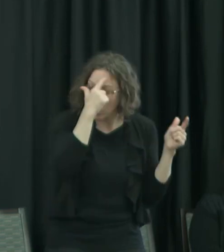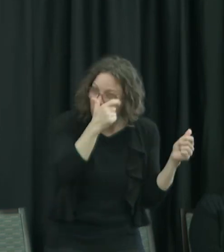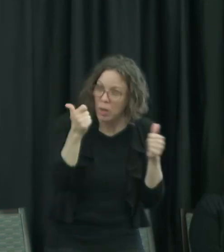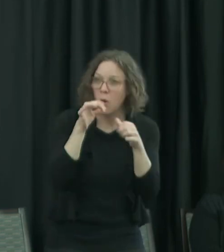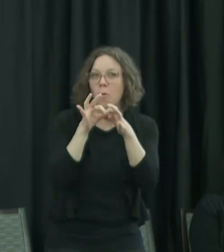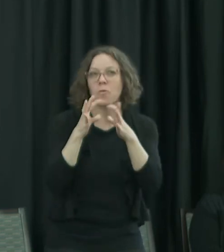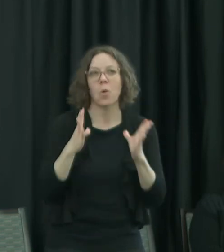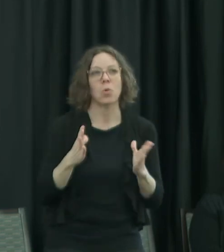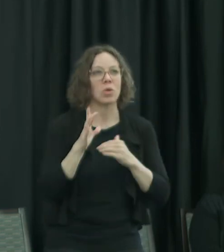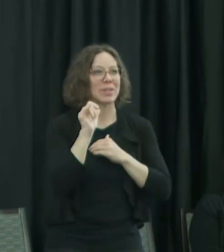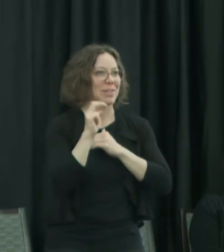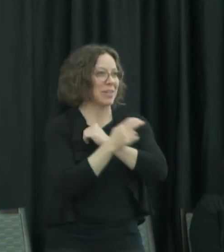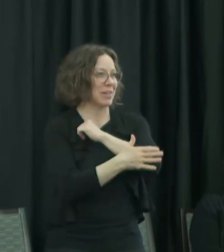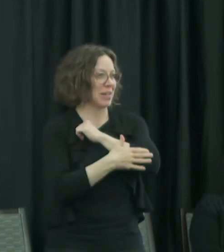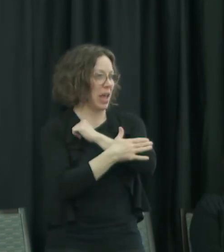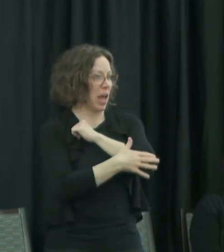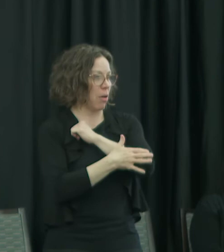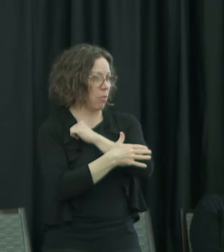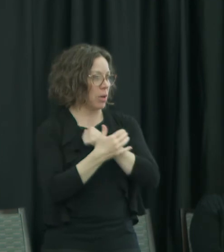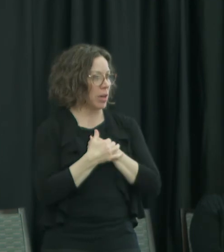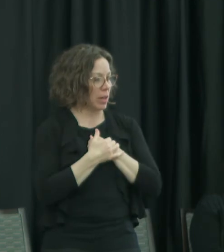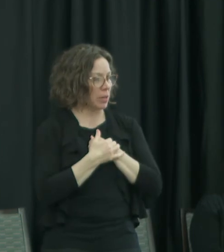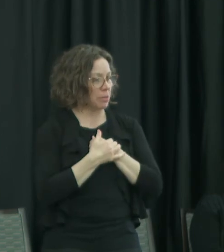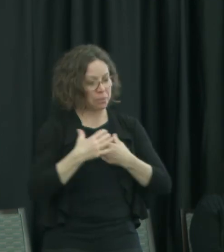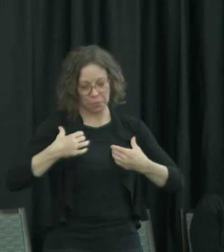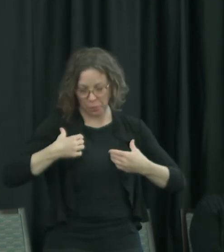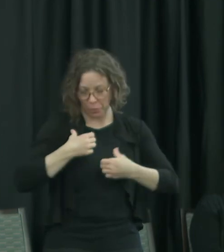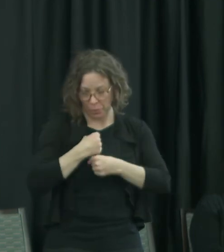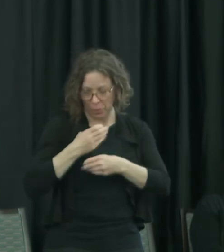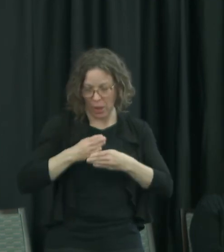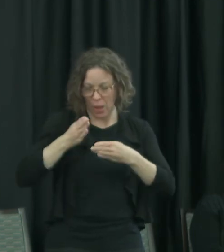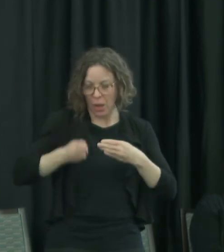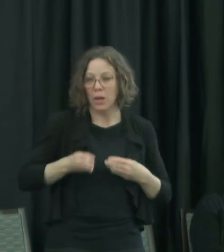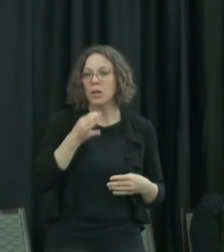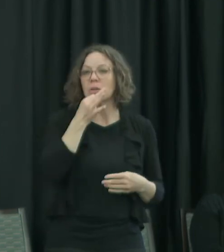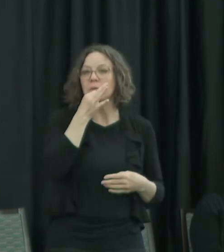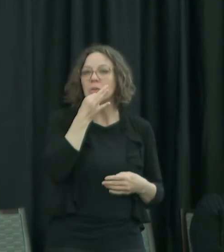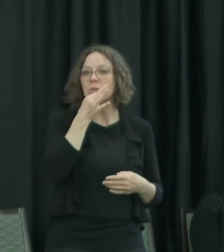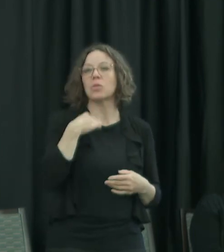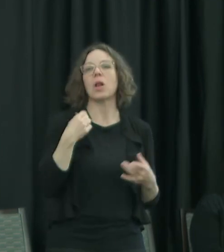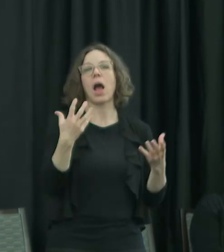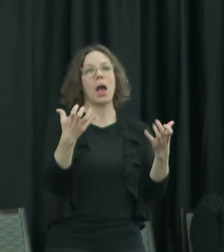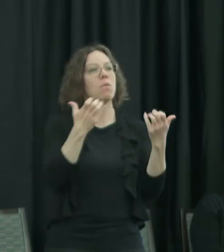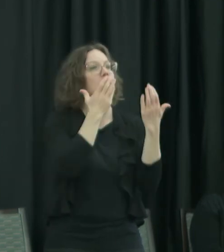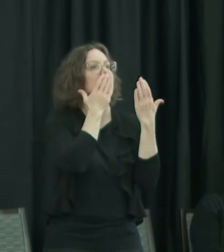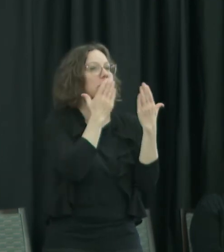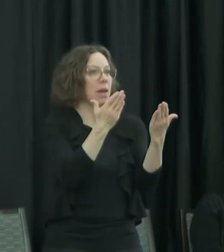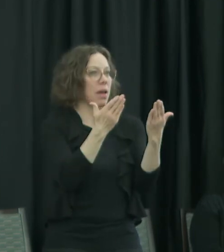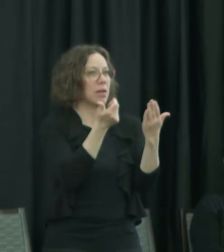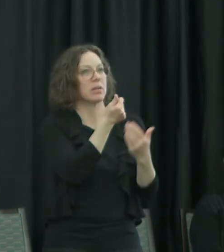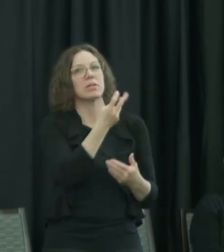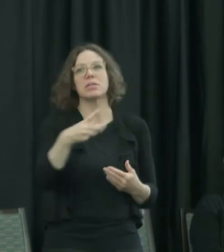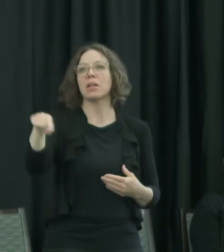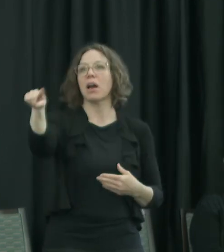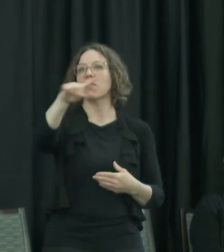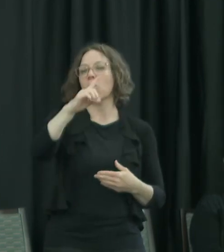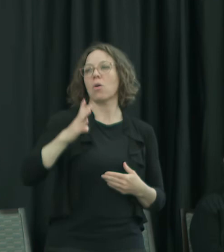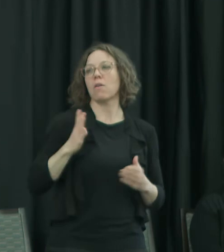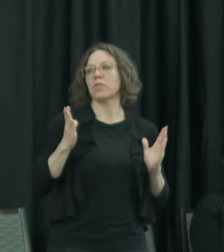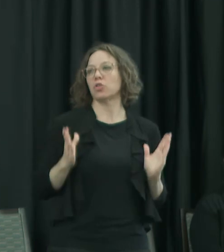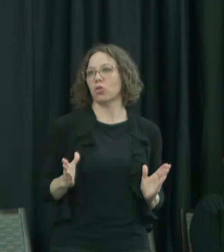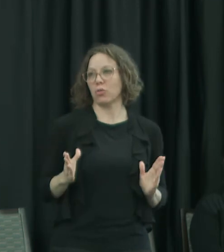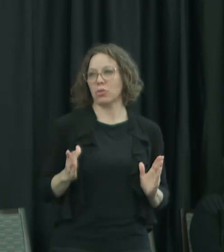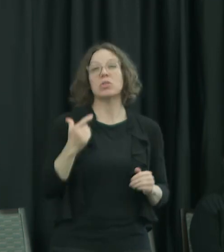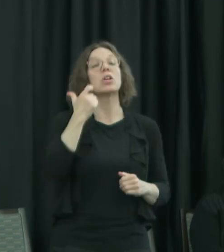County. And so I'm going to start concluding my remarks here, and I want to thank several elected officials who have